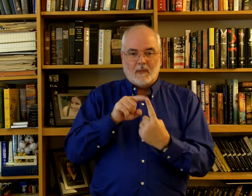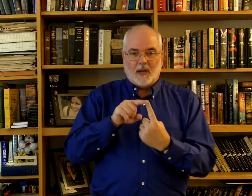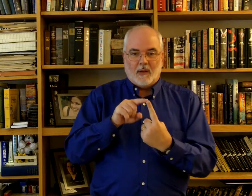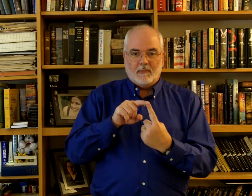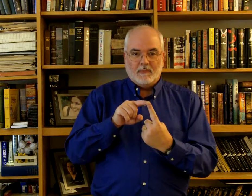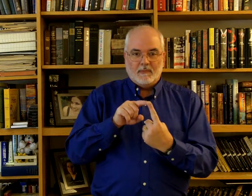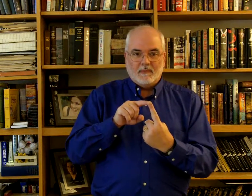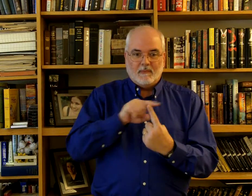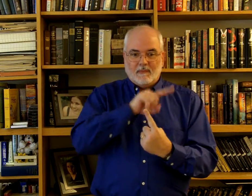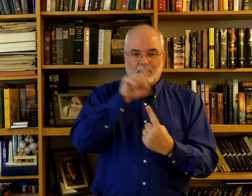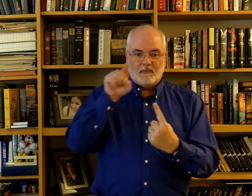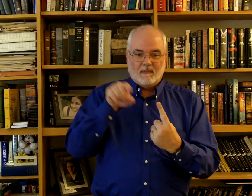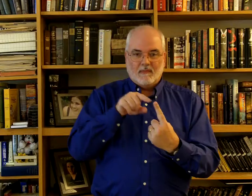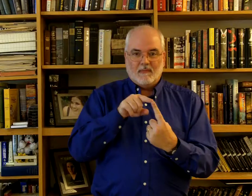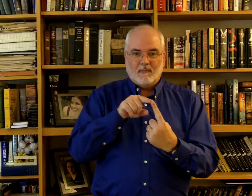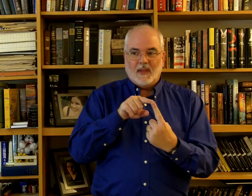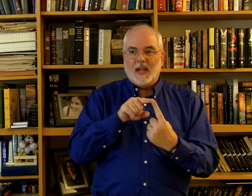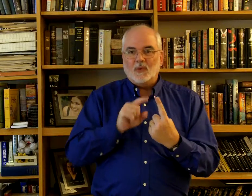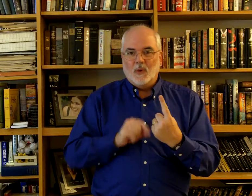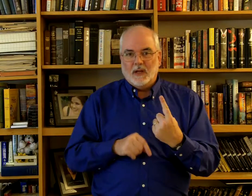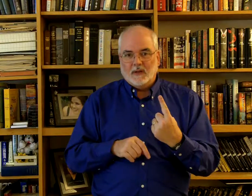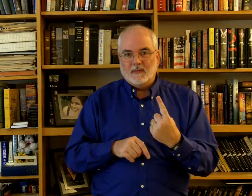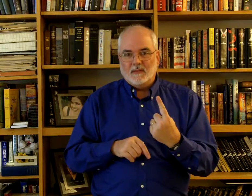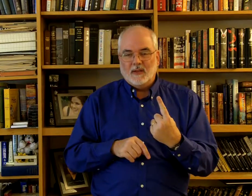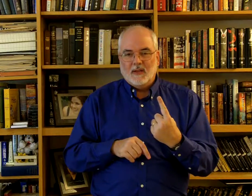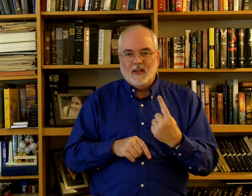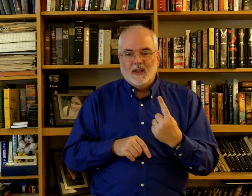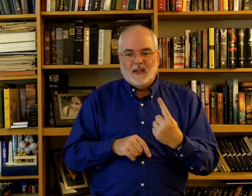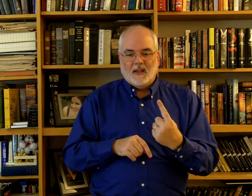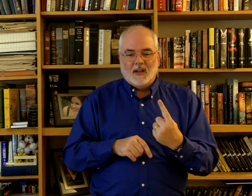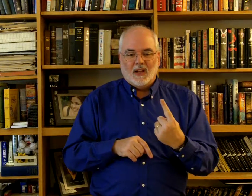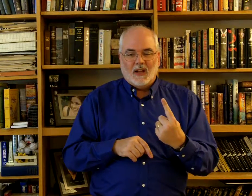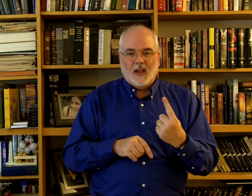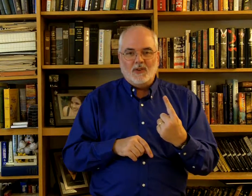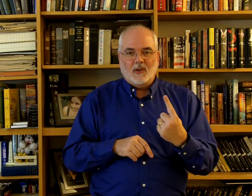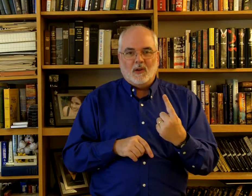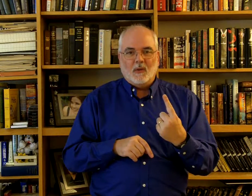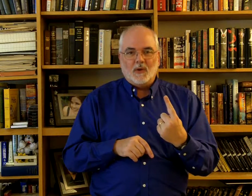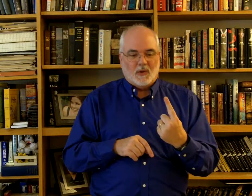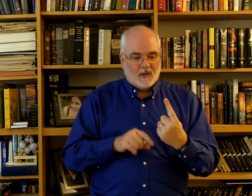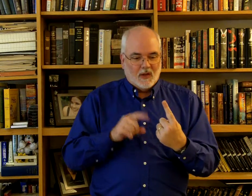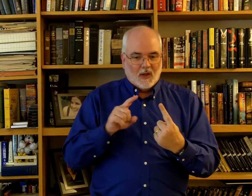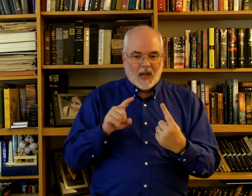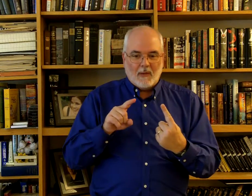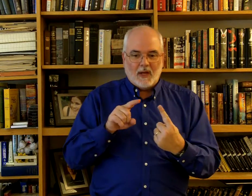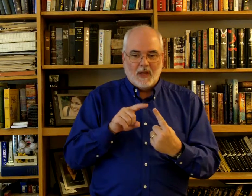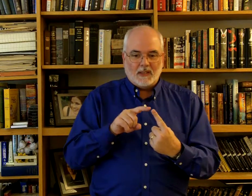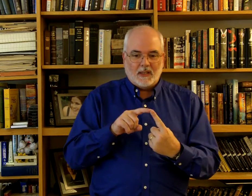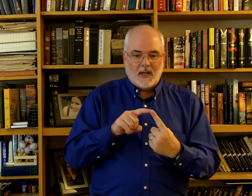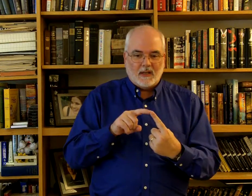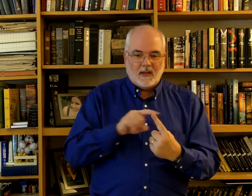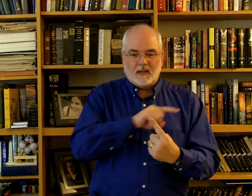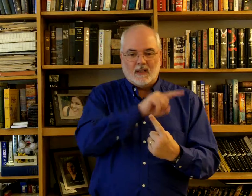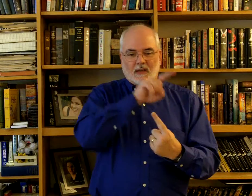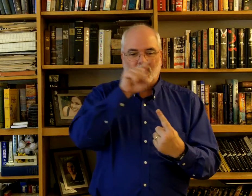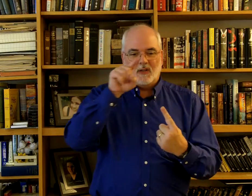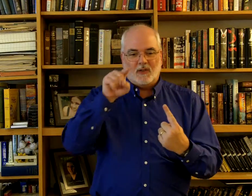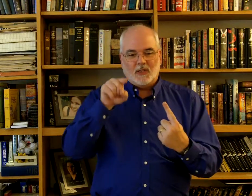lollipop. That's when. An ancient commercial. How many licks did it take to get to the center of a Tootsie